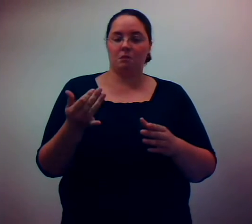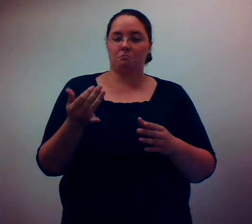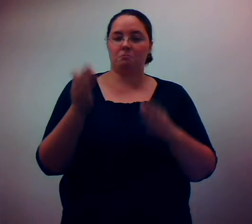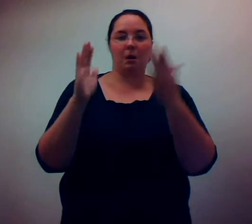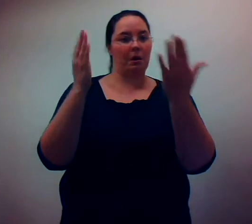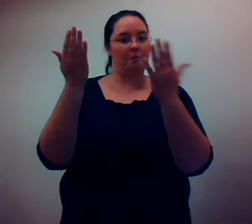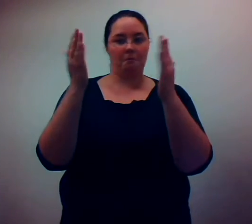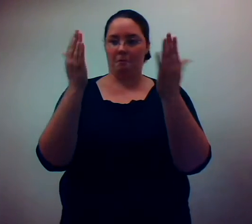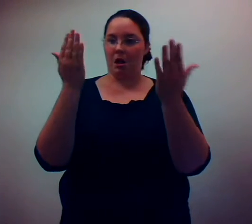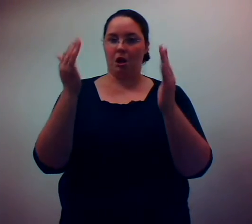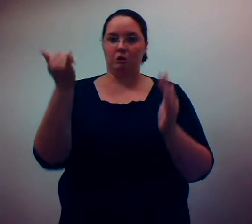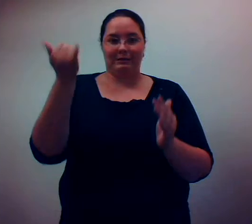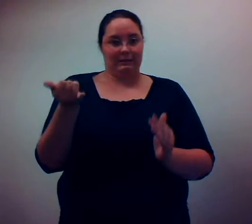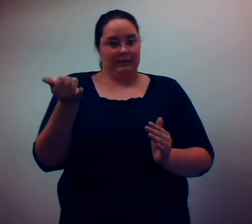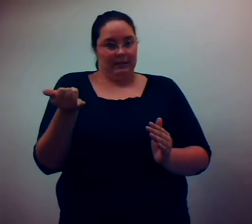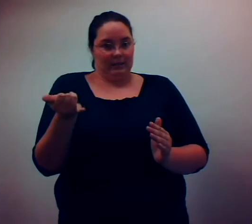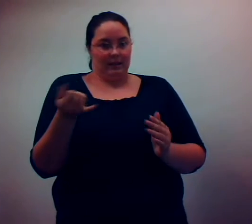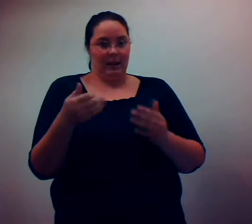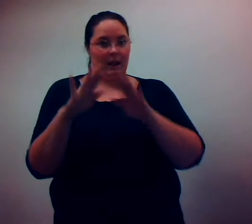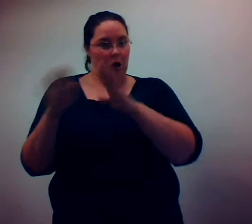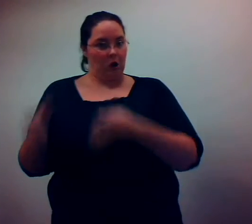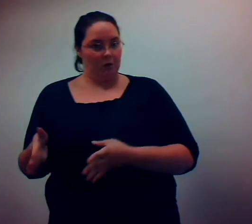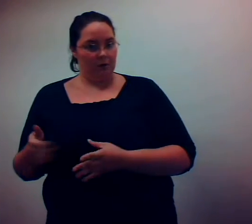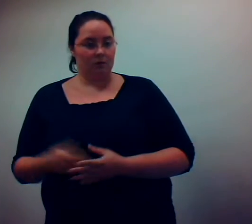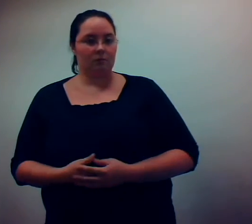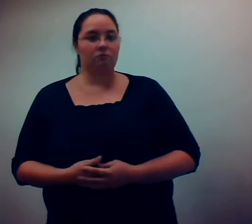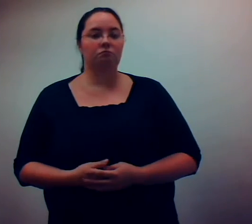First of all, the kitchen itself had no electricity.